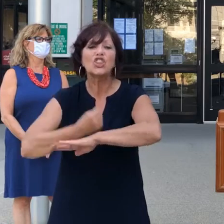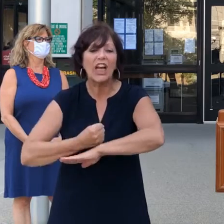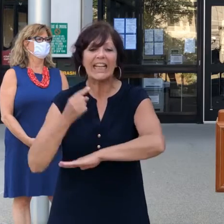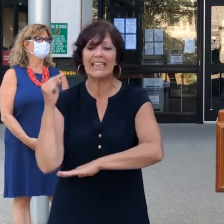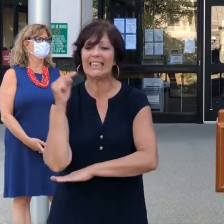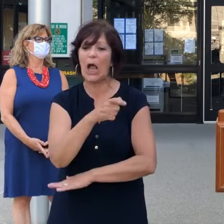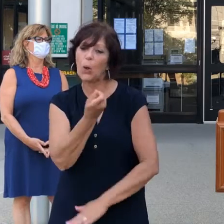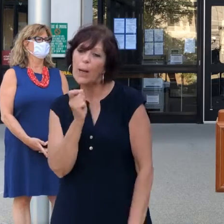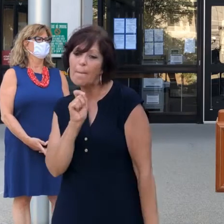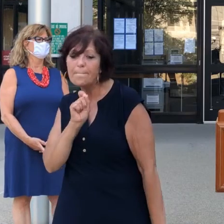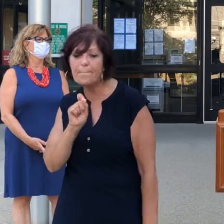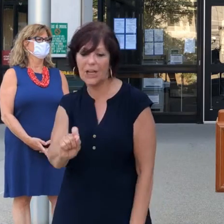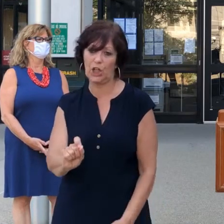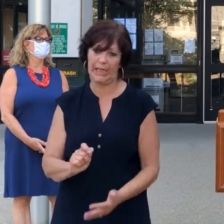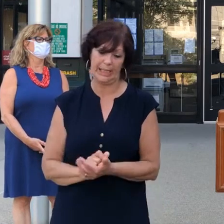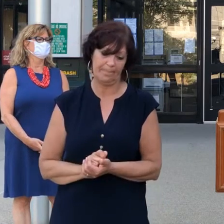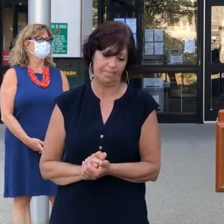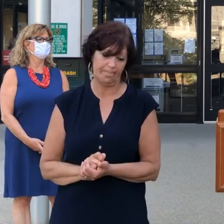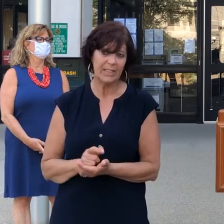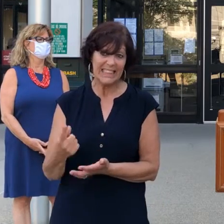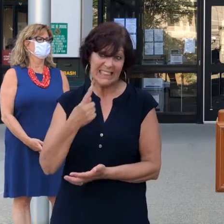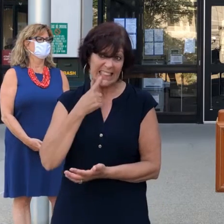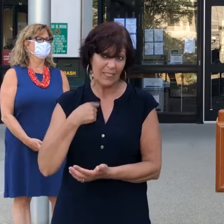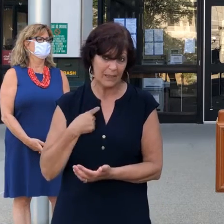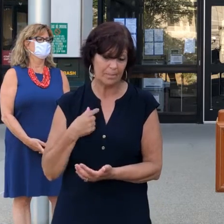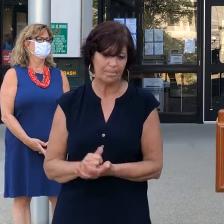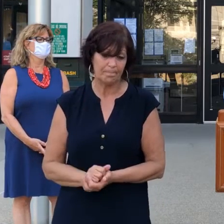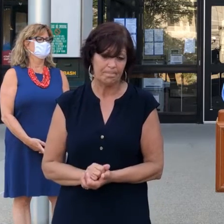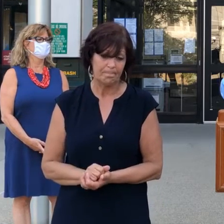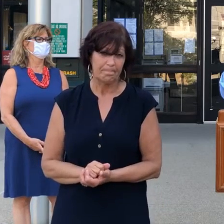facility. Said that to me last year.